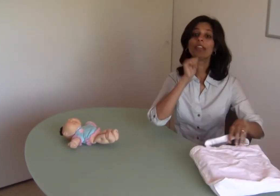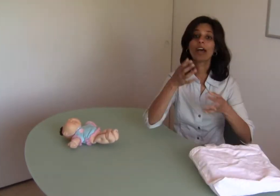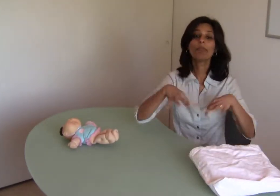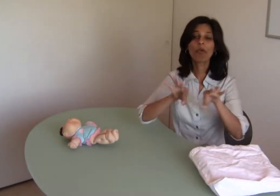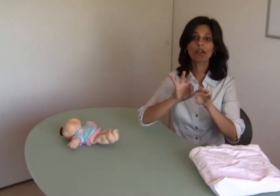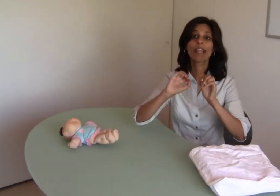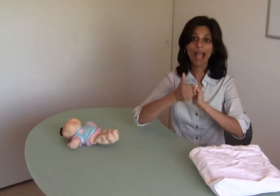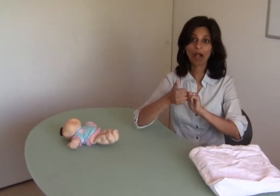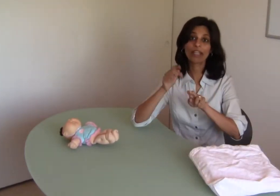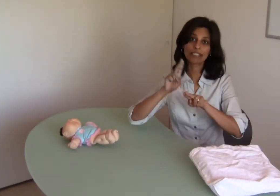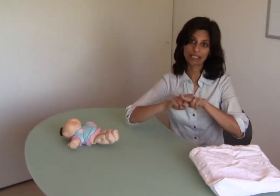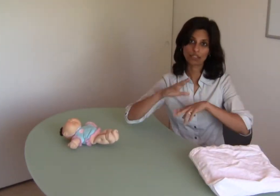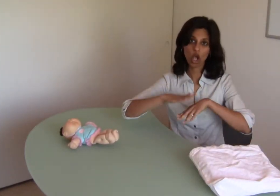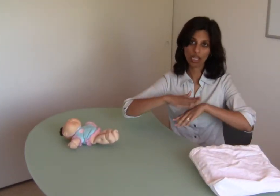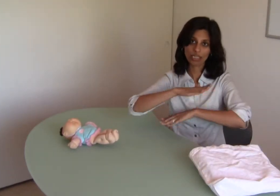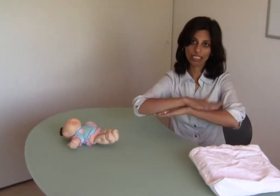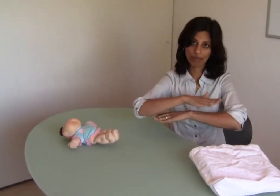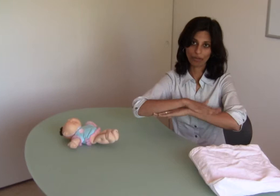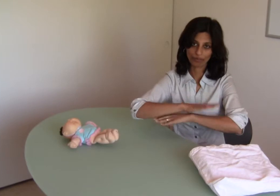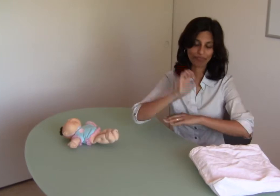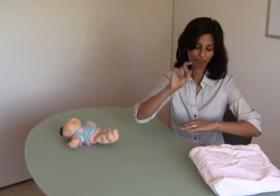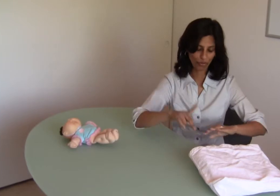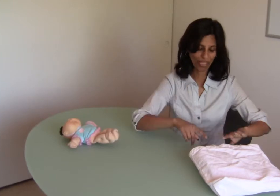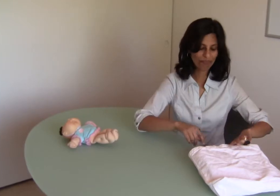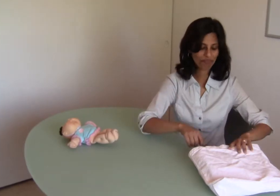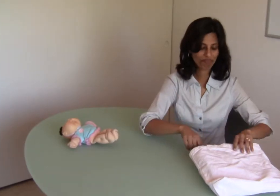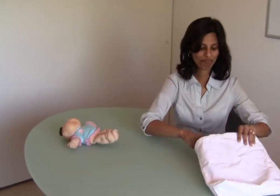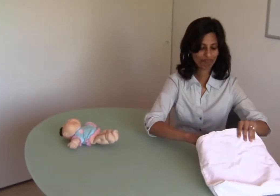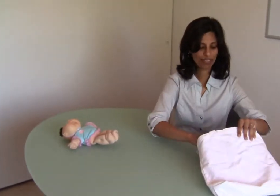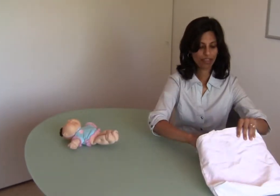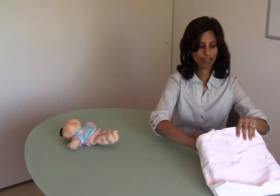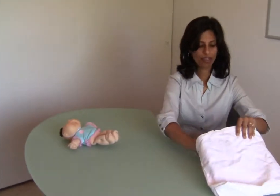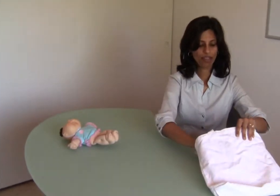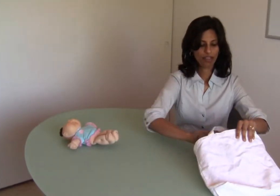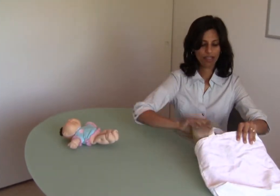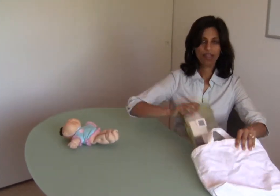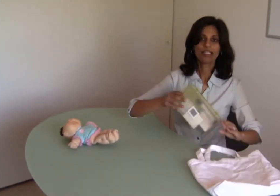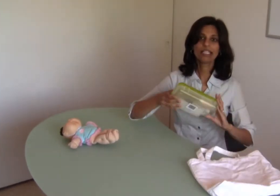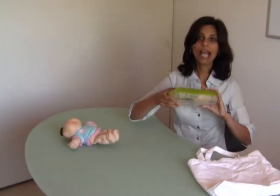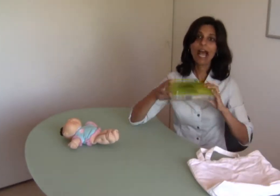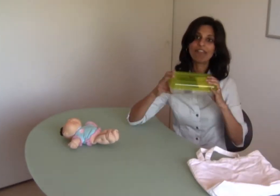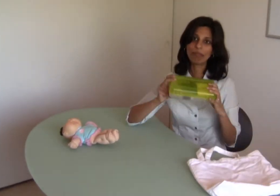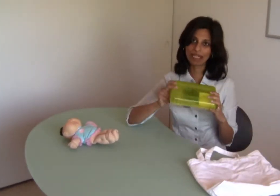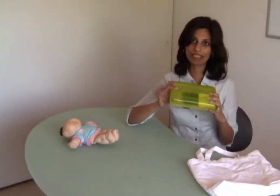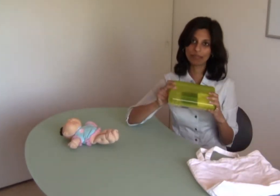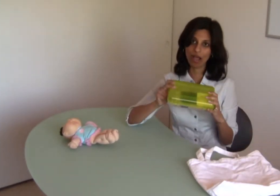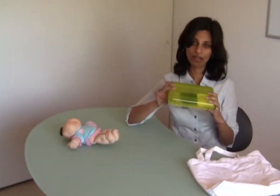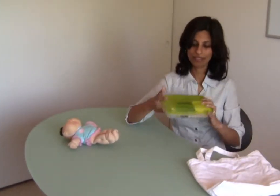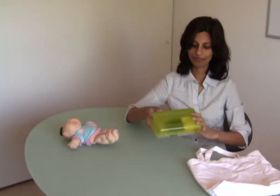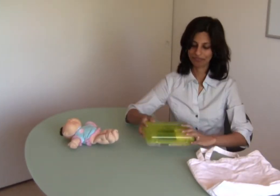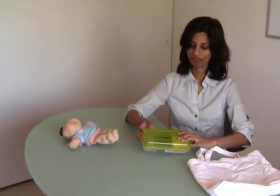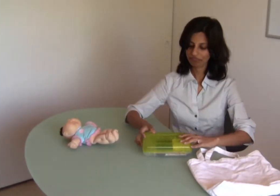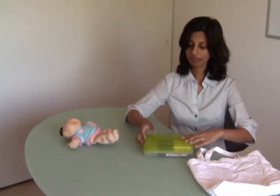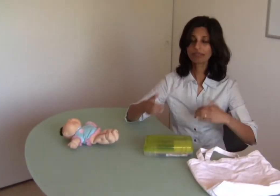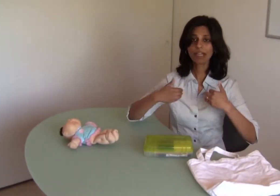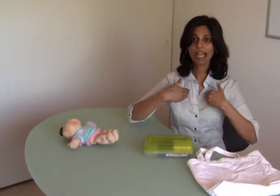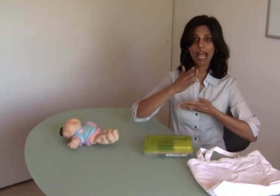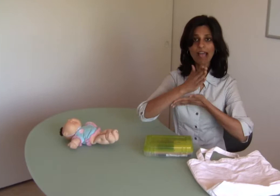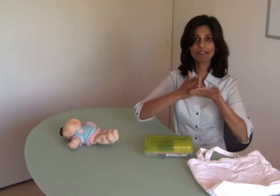Not important how it sits on the table. Okay? Then I have a pencil box, and I have